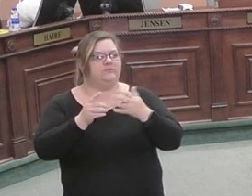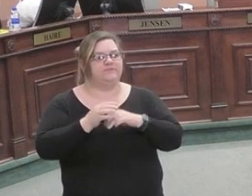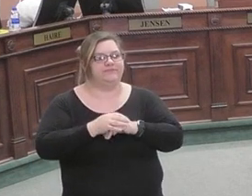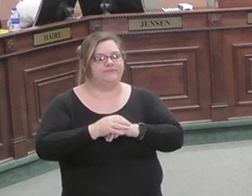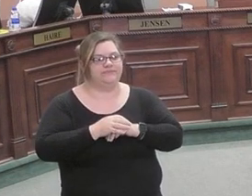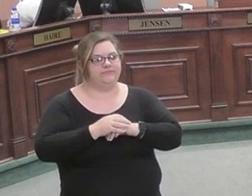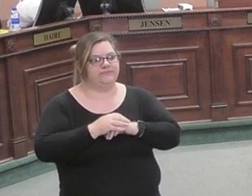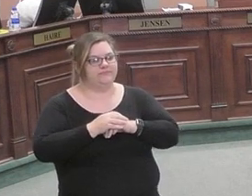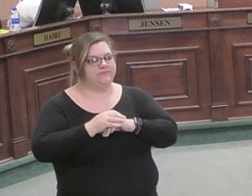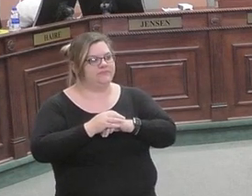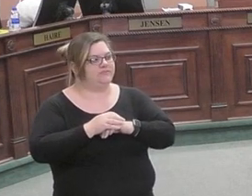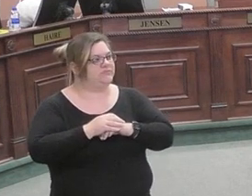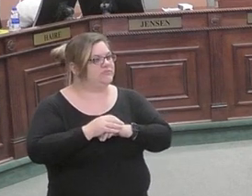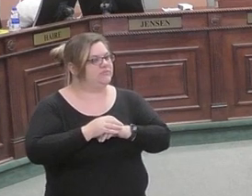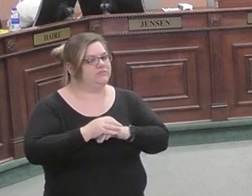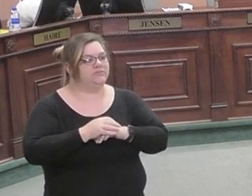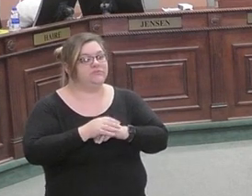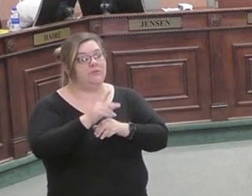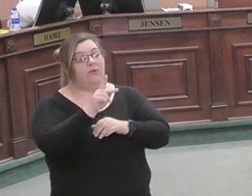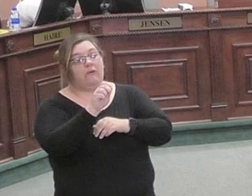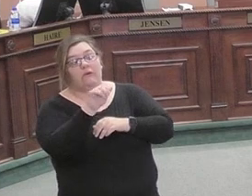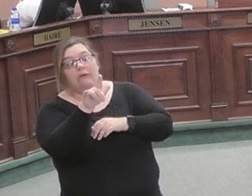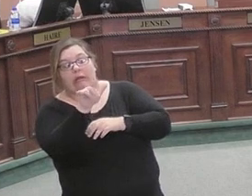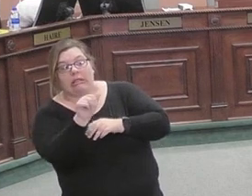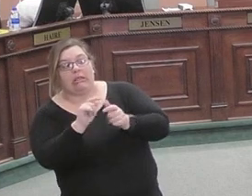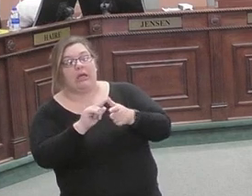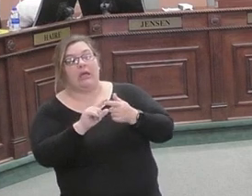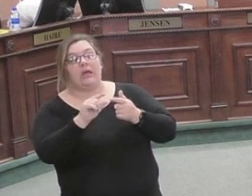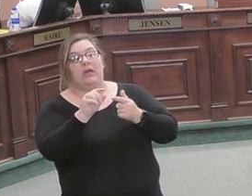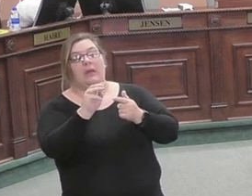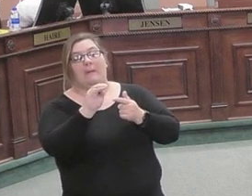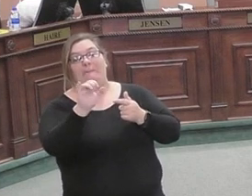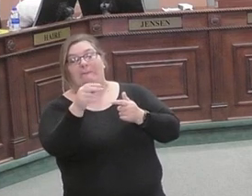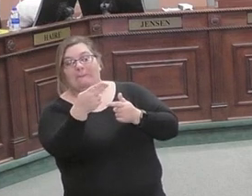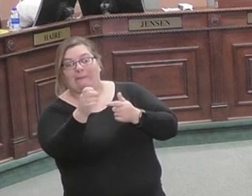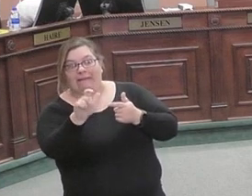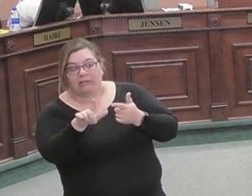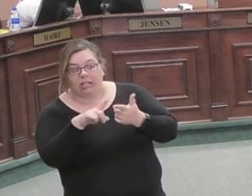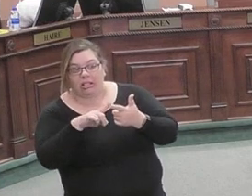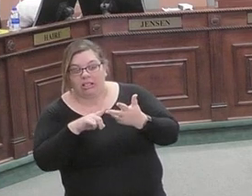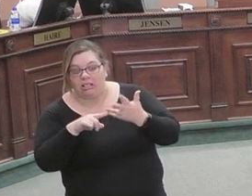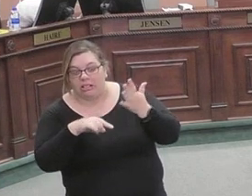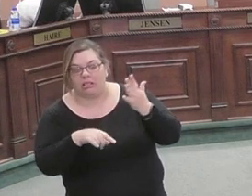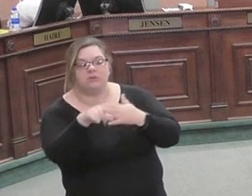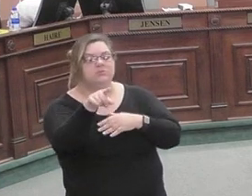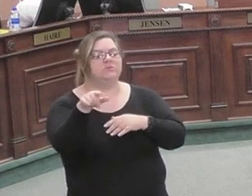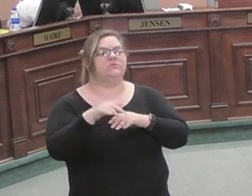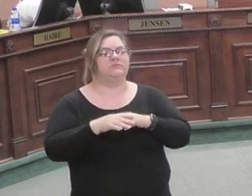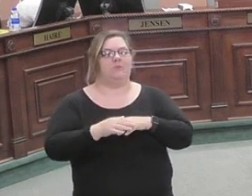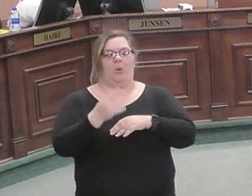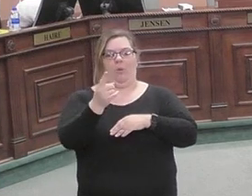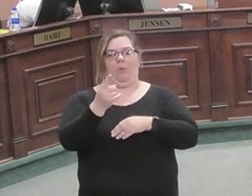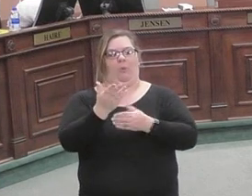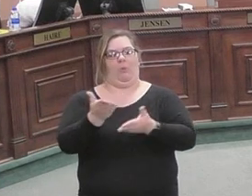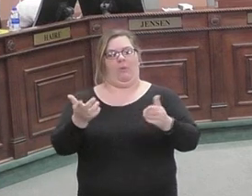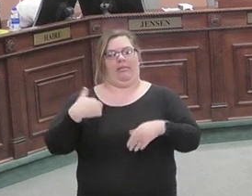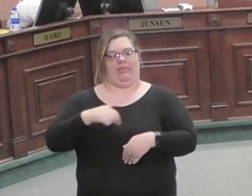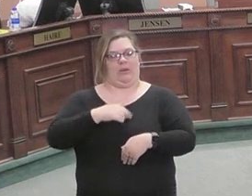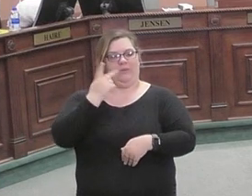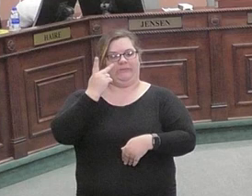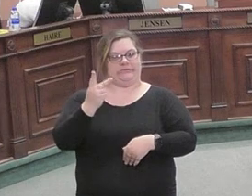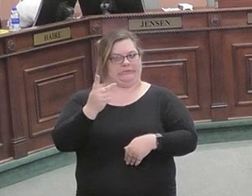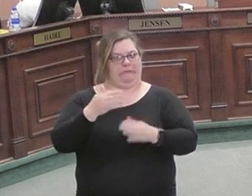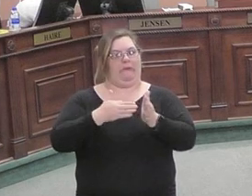Kayla, anything next? Michael? So one thing we've been seeing a lot of with the